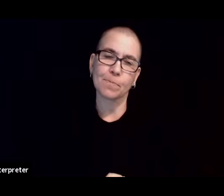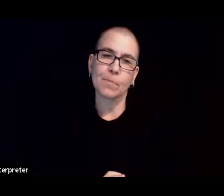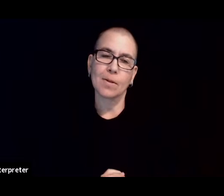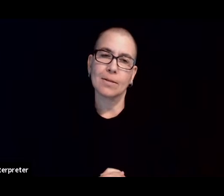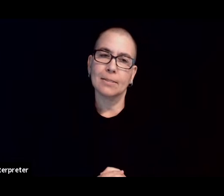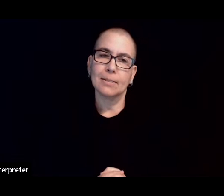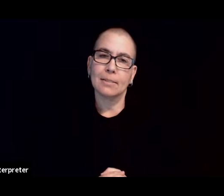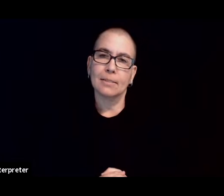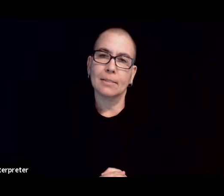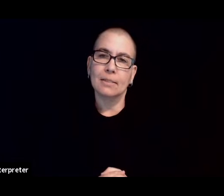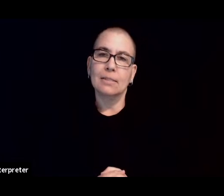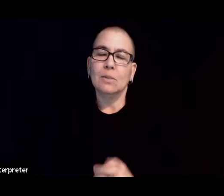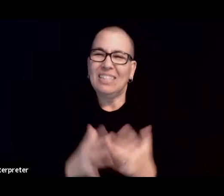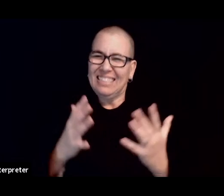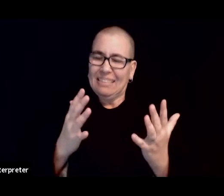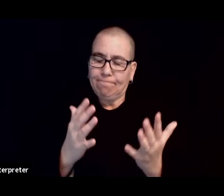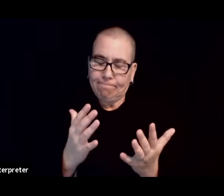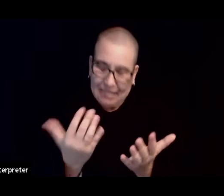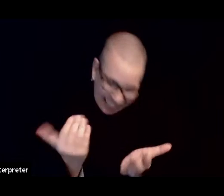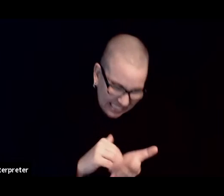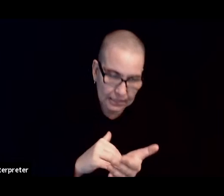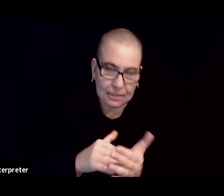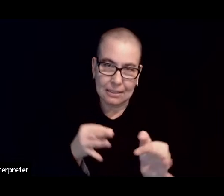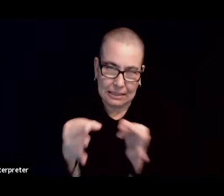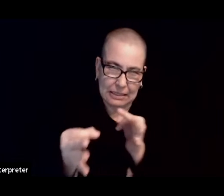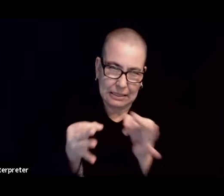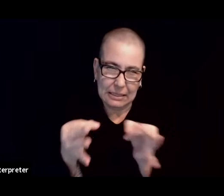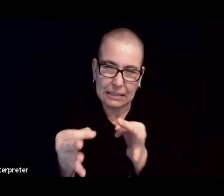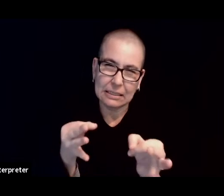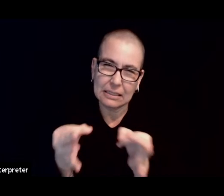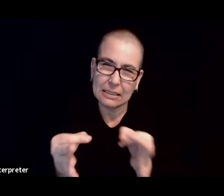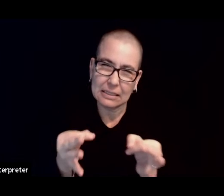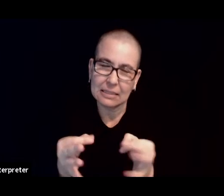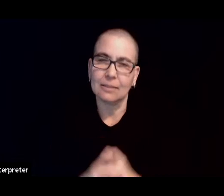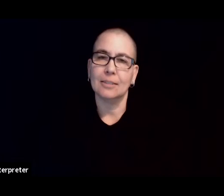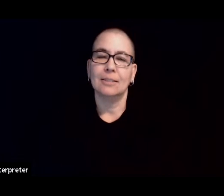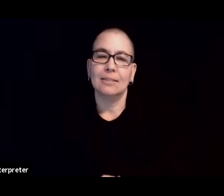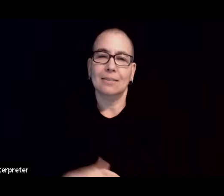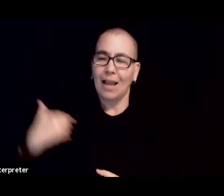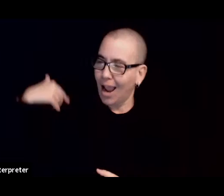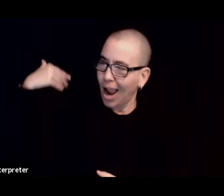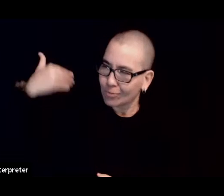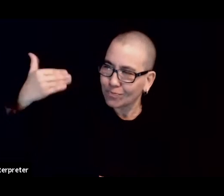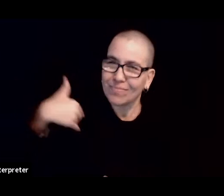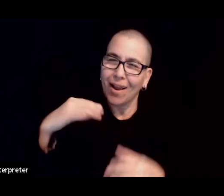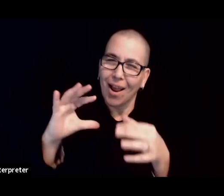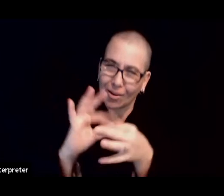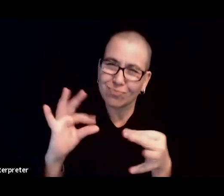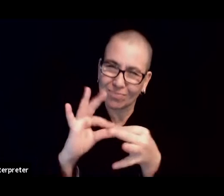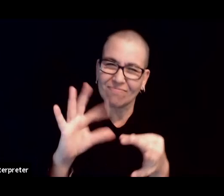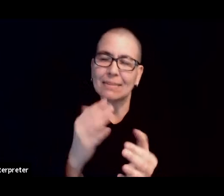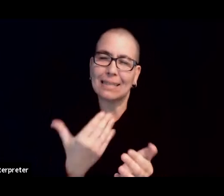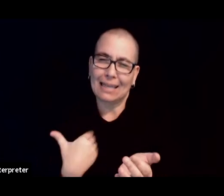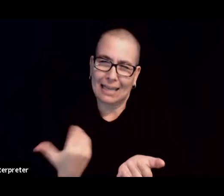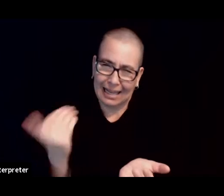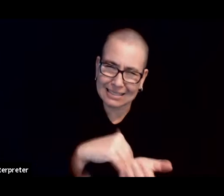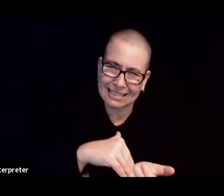would kind of restate, while these trends really are encouraging, in no way are we trying to